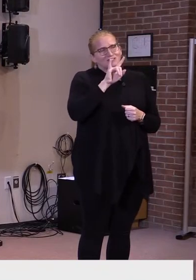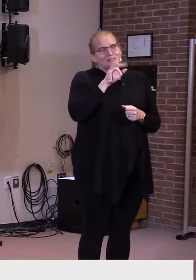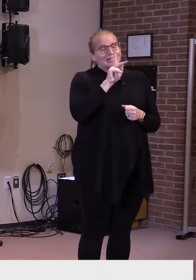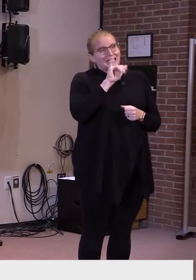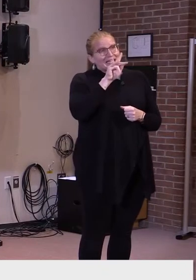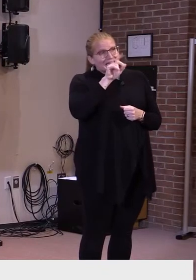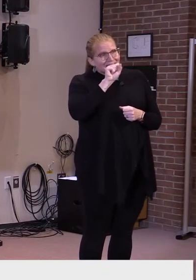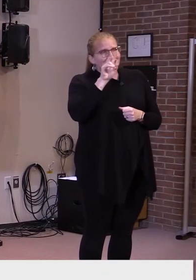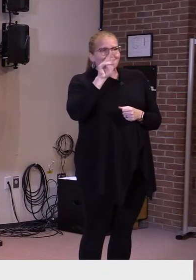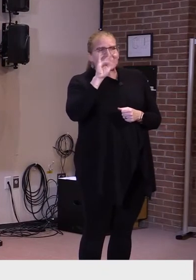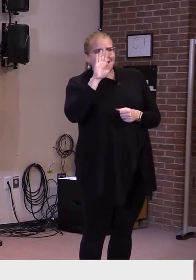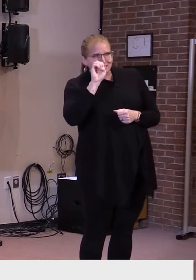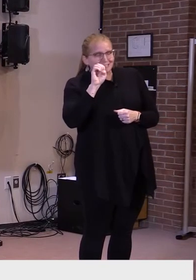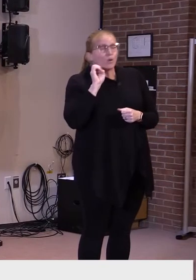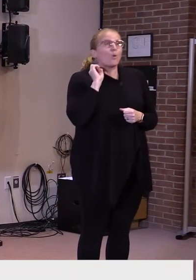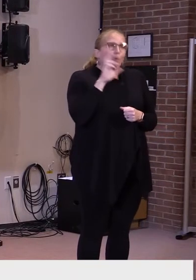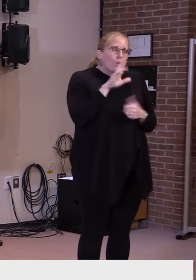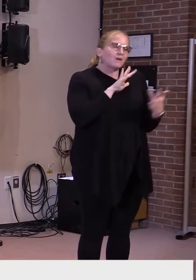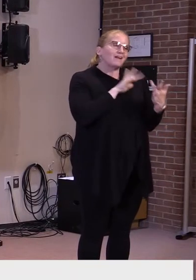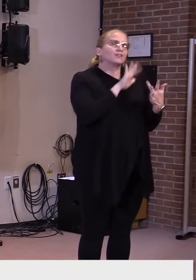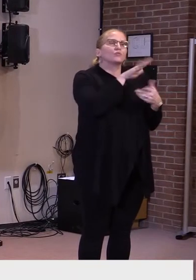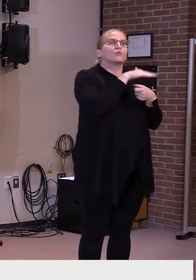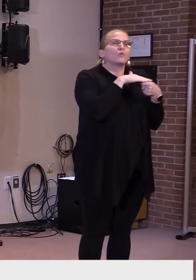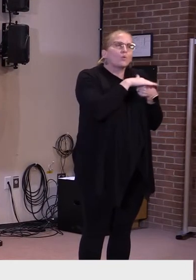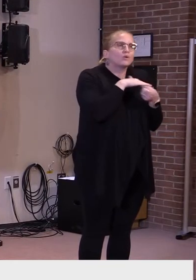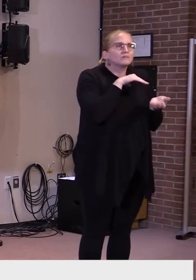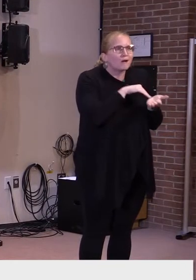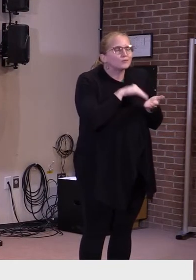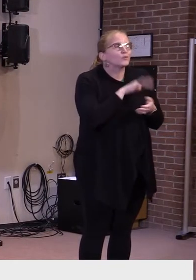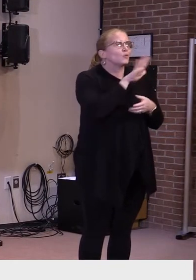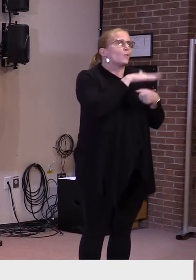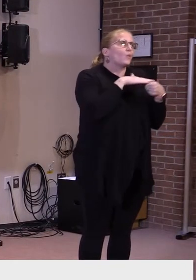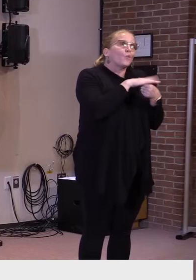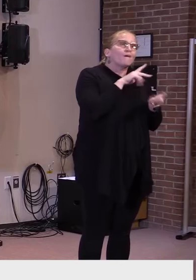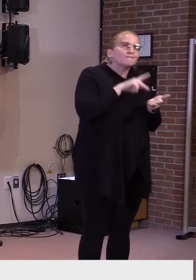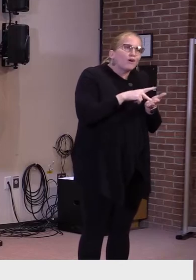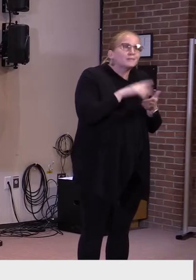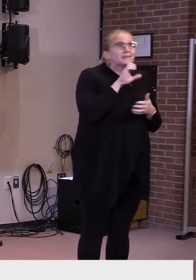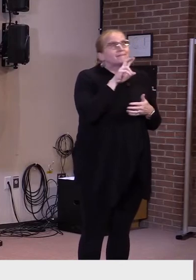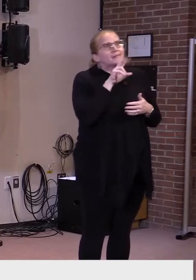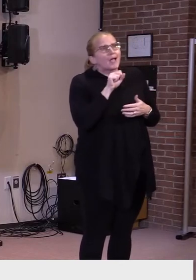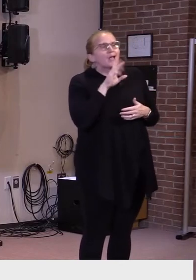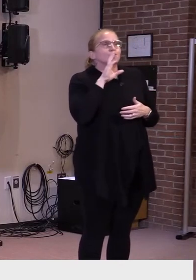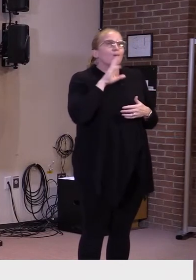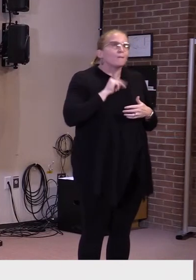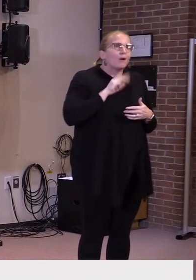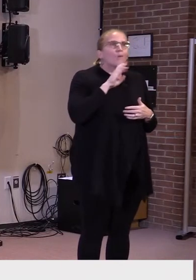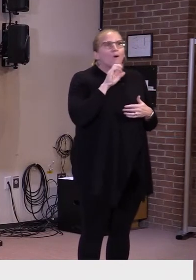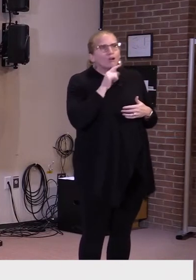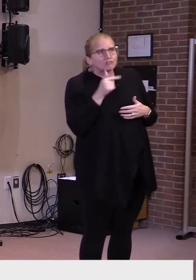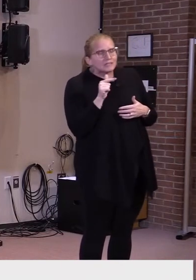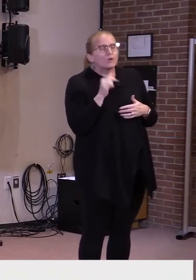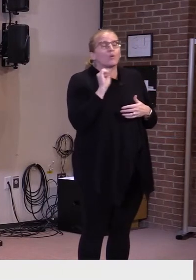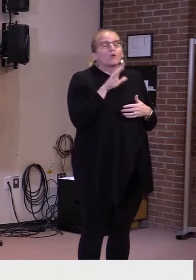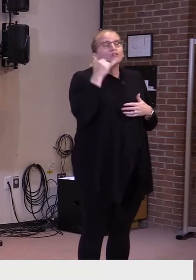healthvermont.gov/kidsvaccine or by contacting your local pharmacy or doctor's office. You can also call